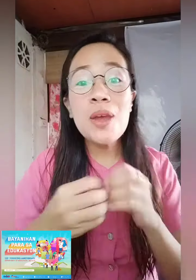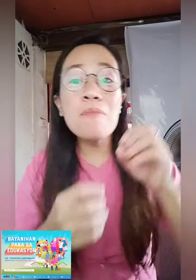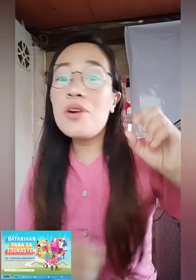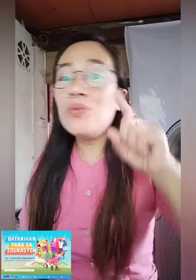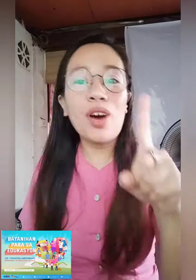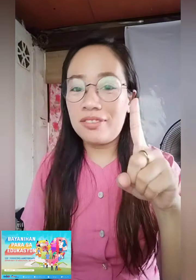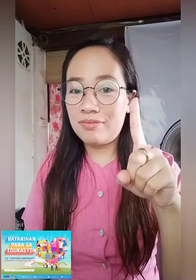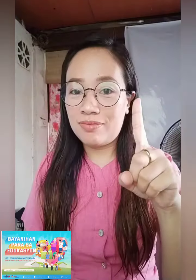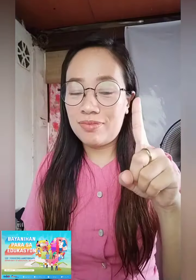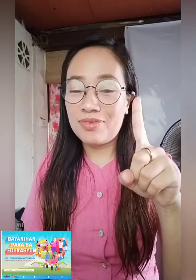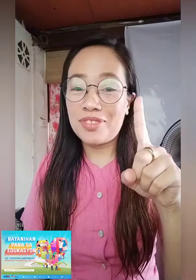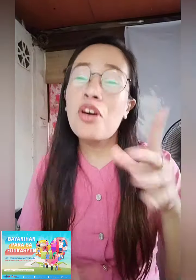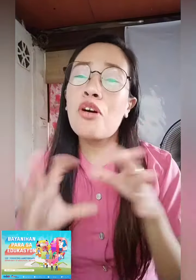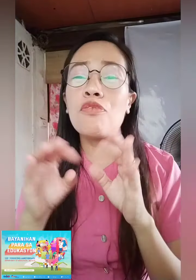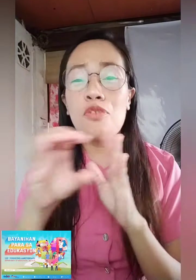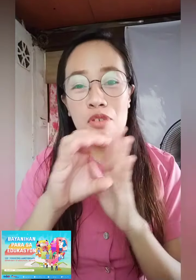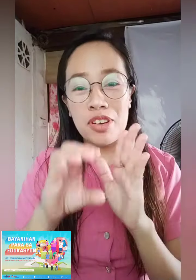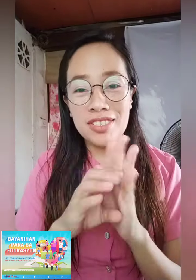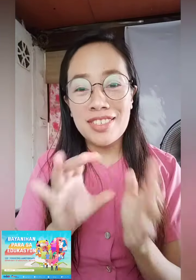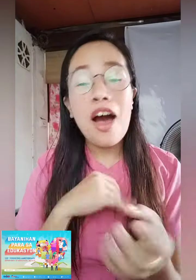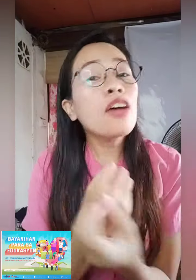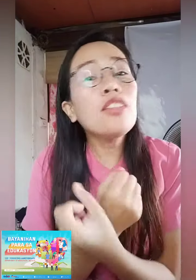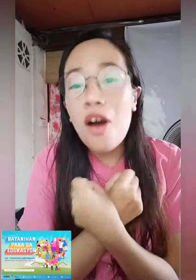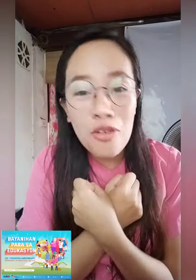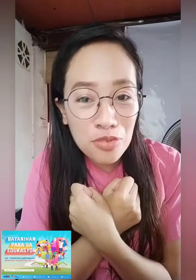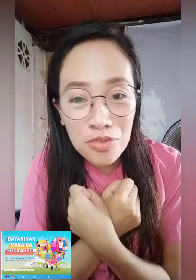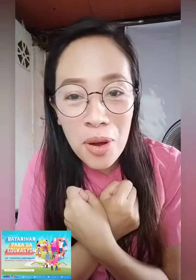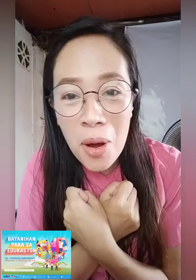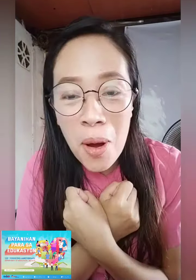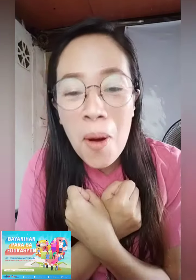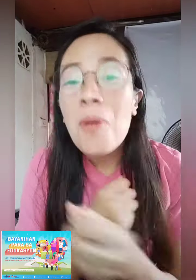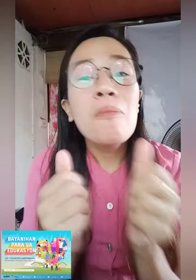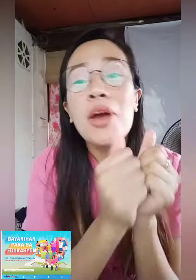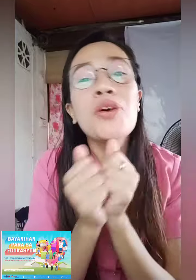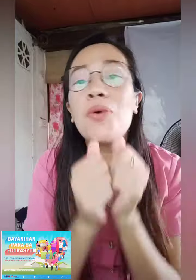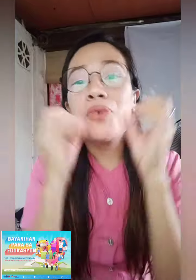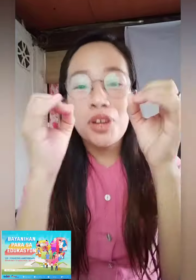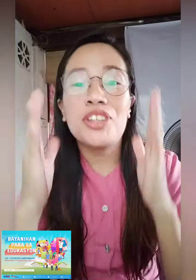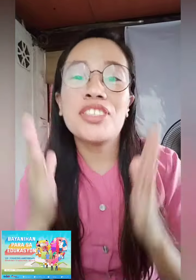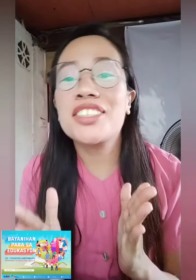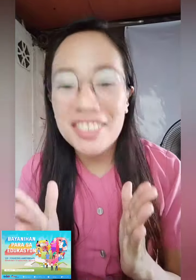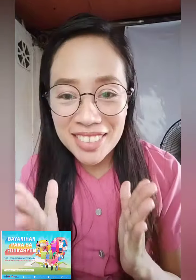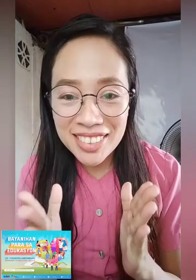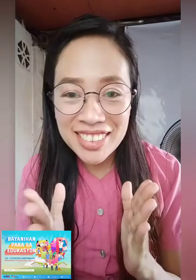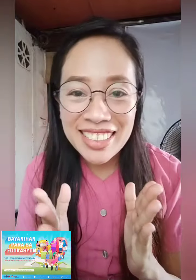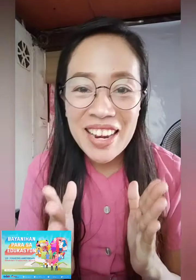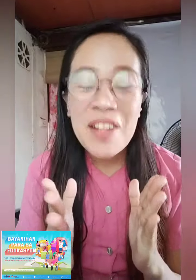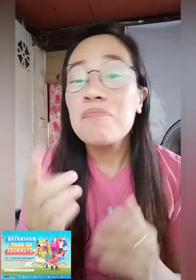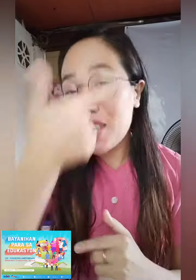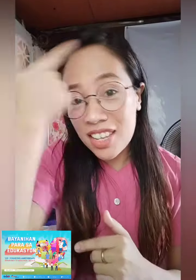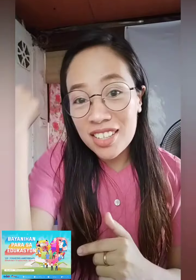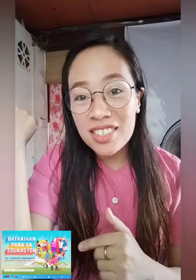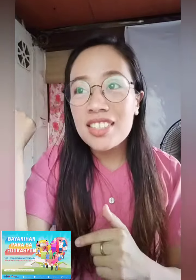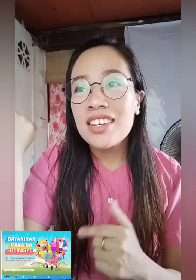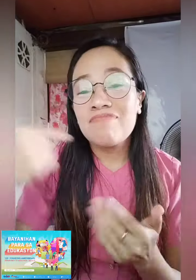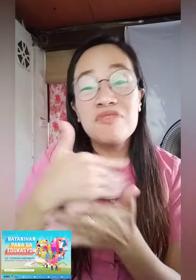Number one, of course, I love my co-workers because